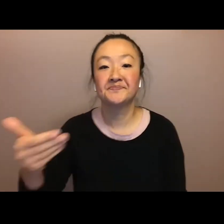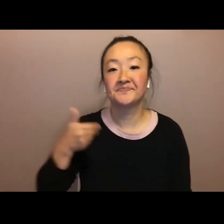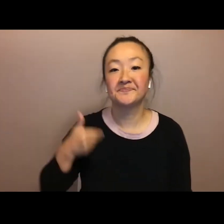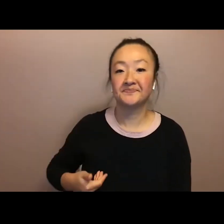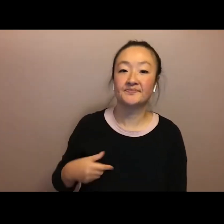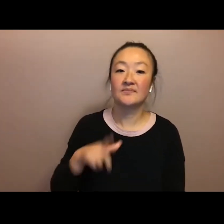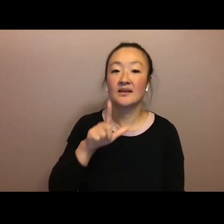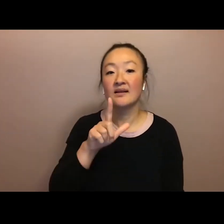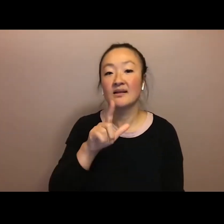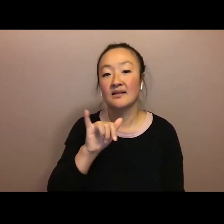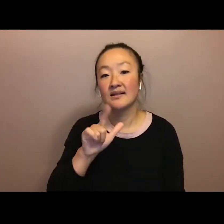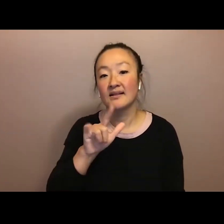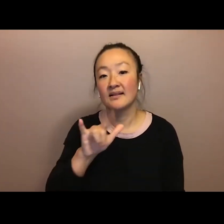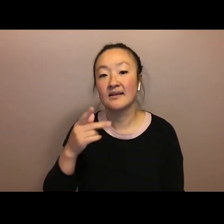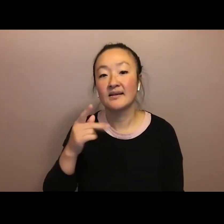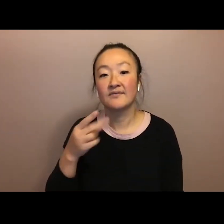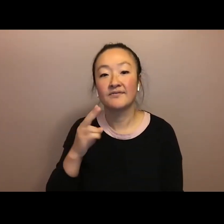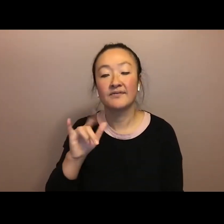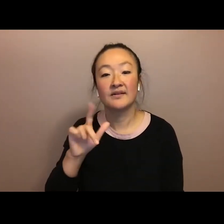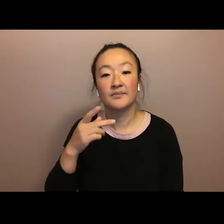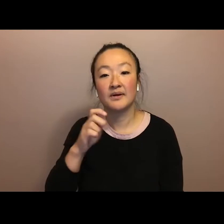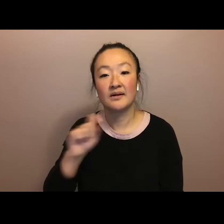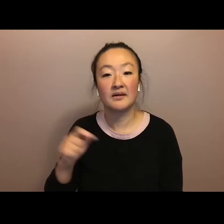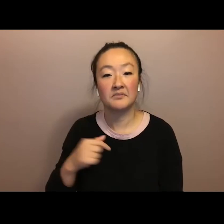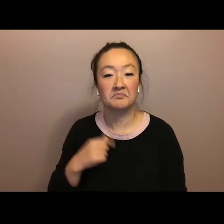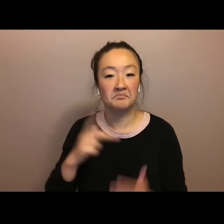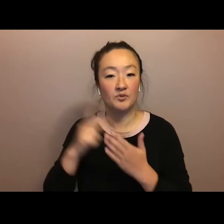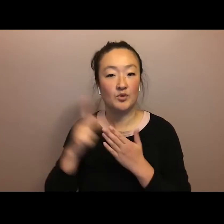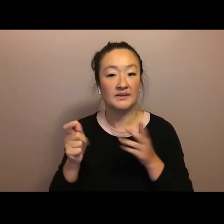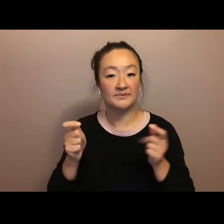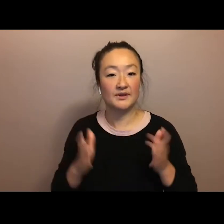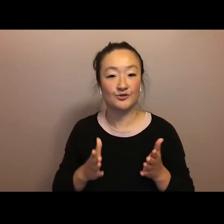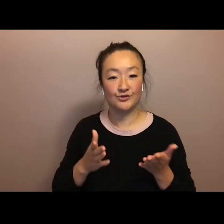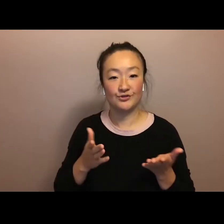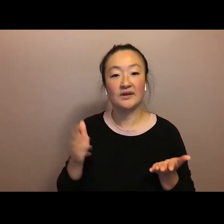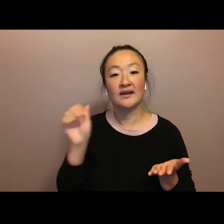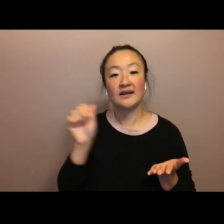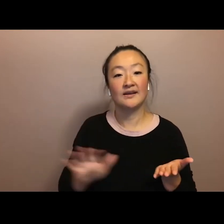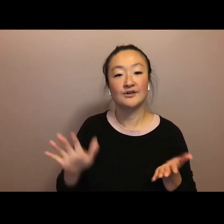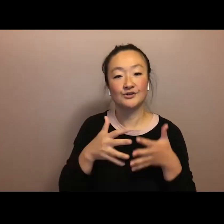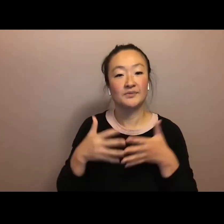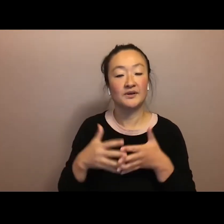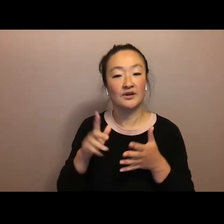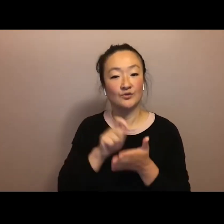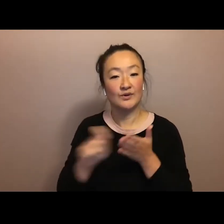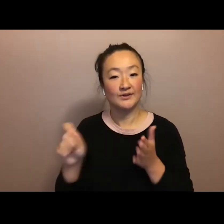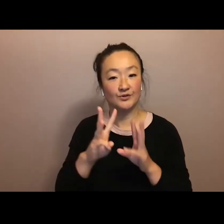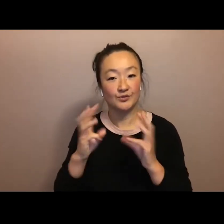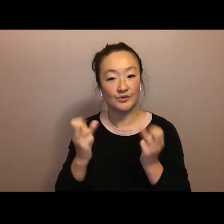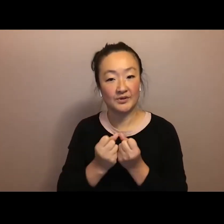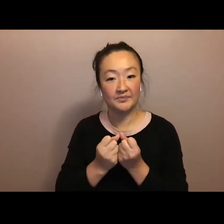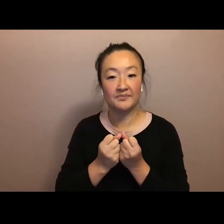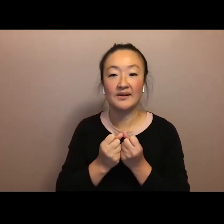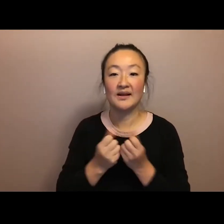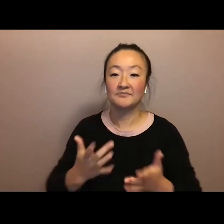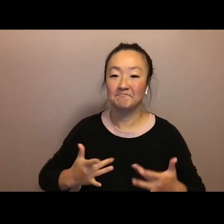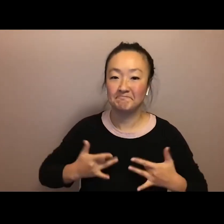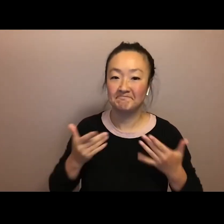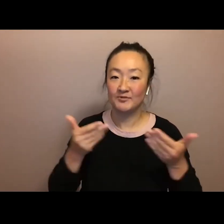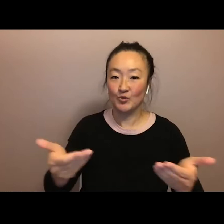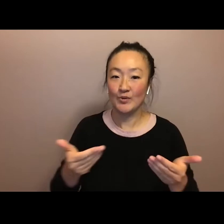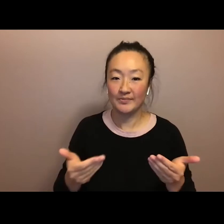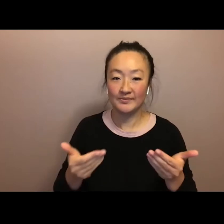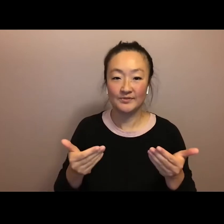quick visual description of me. I have brown skin, short black hair that is pulled back, round